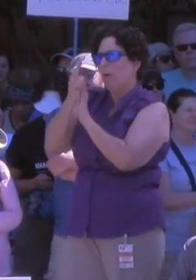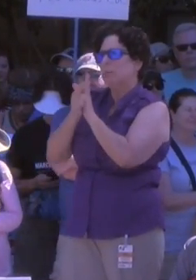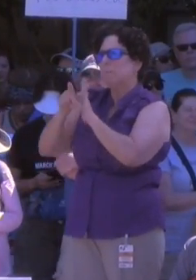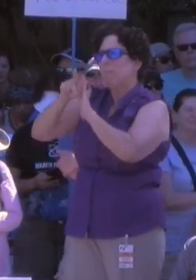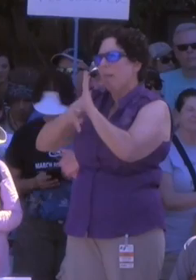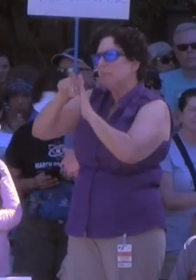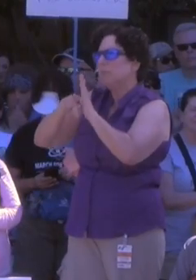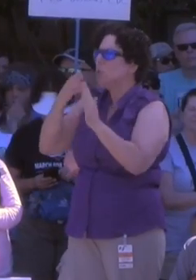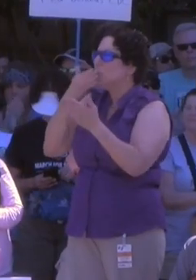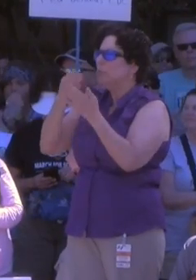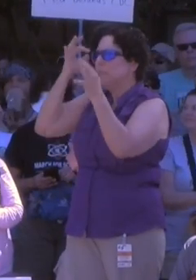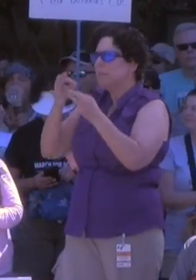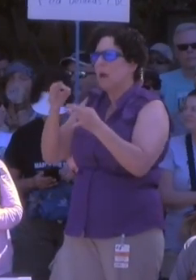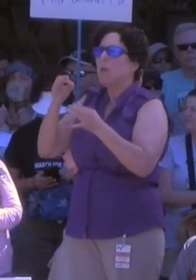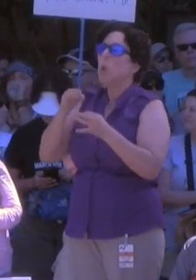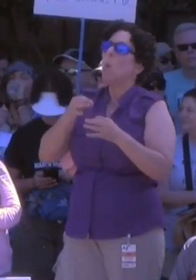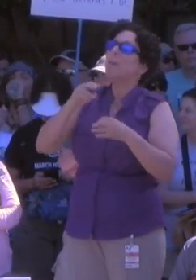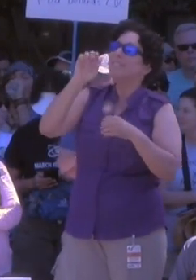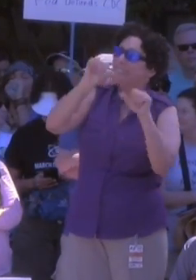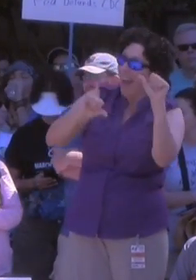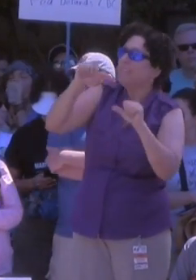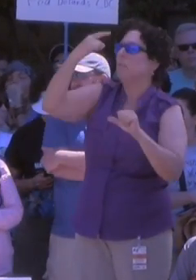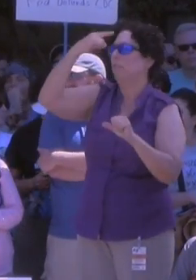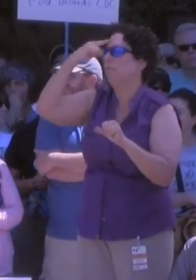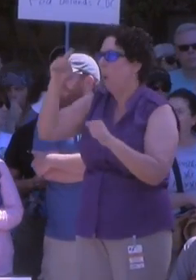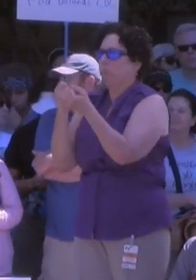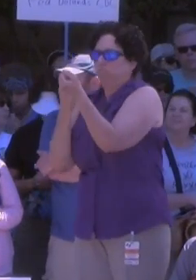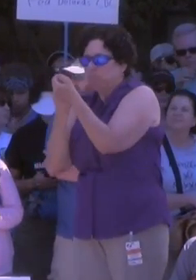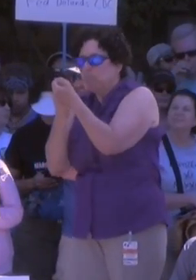decisions. So science for policy is needed.